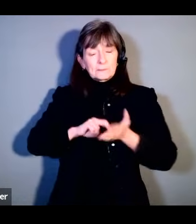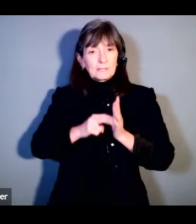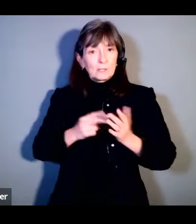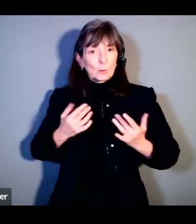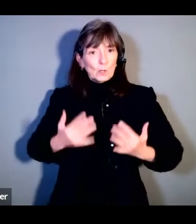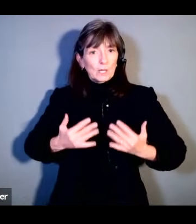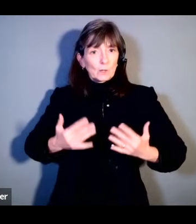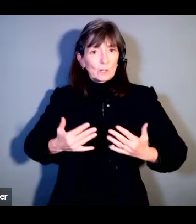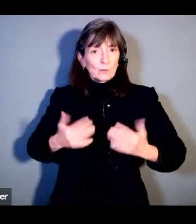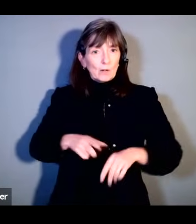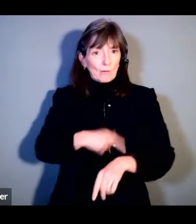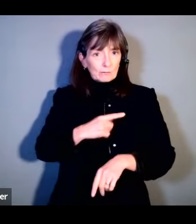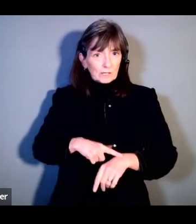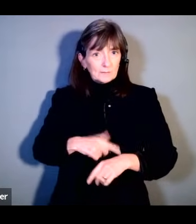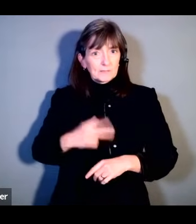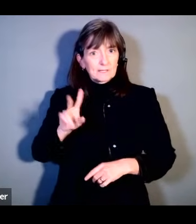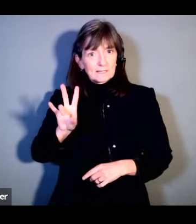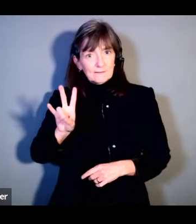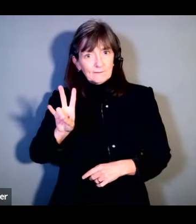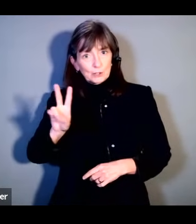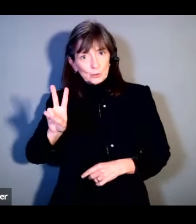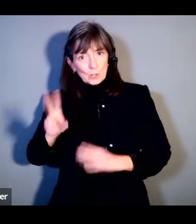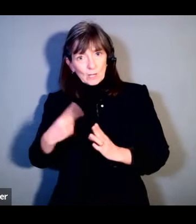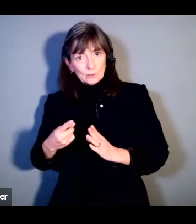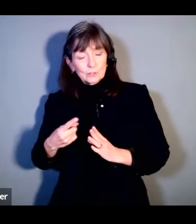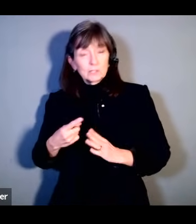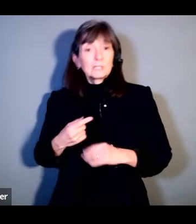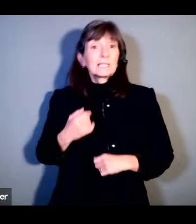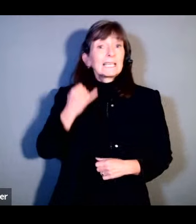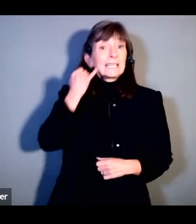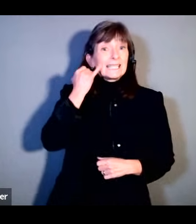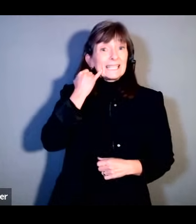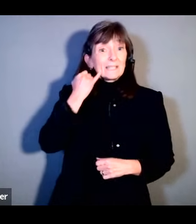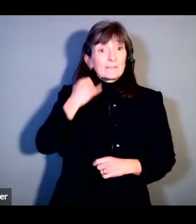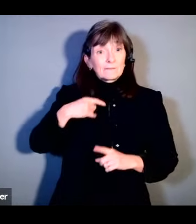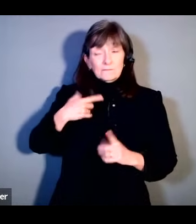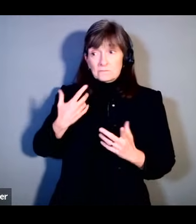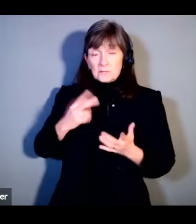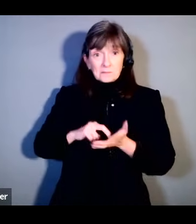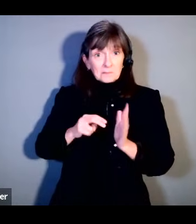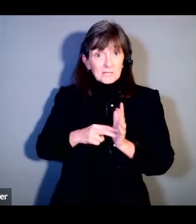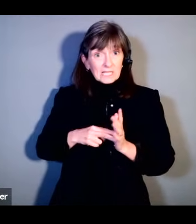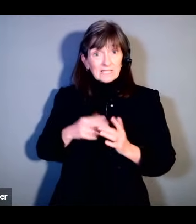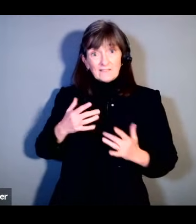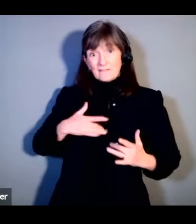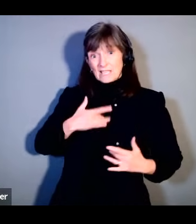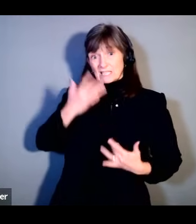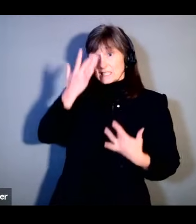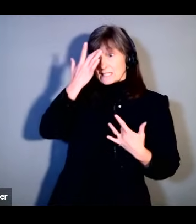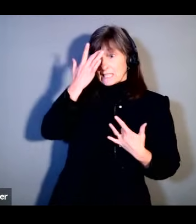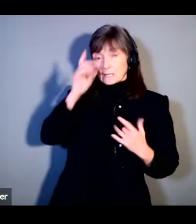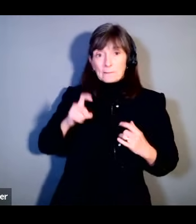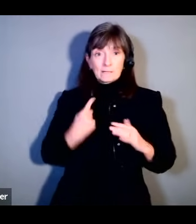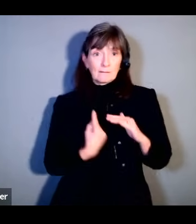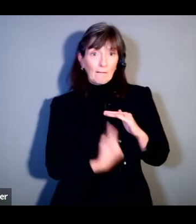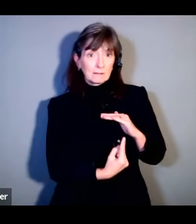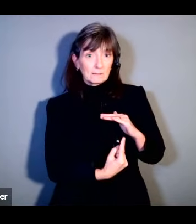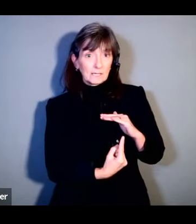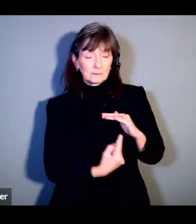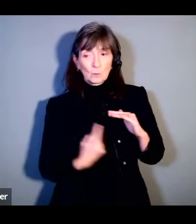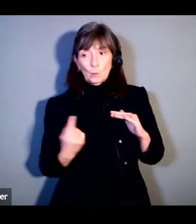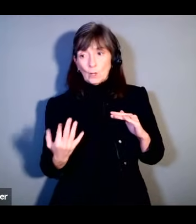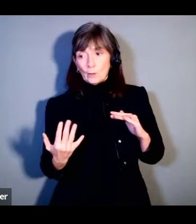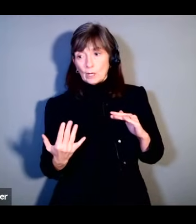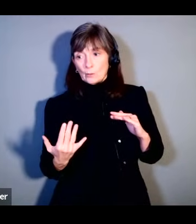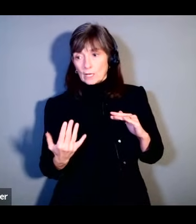have symptoms, they're going to have to self-isolate longer before they get a definitive answer on what the symptoms they have, what's that connected to. Are you